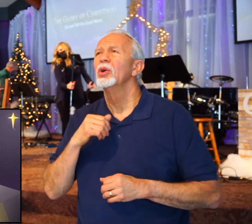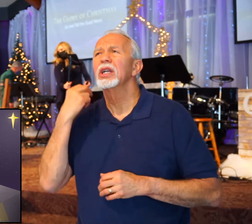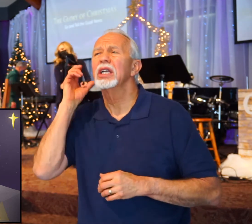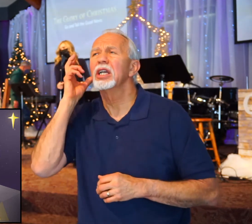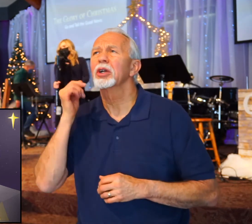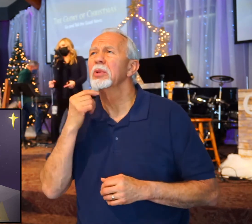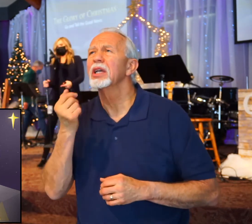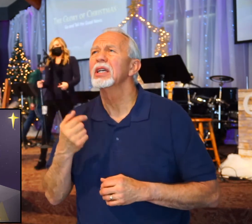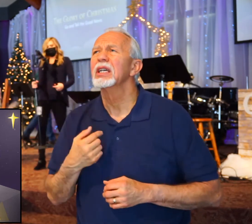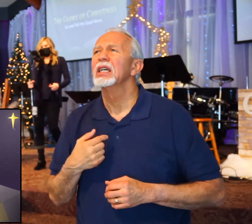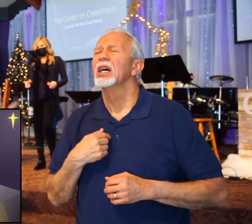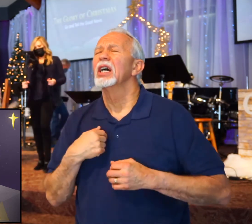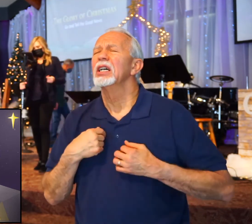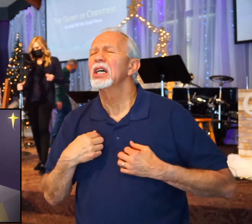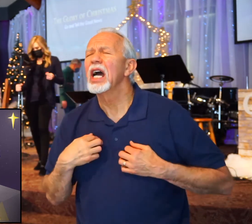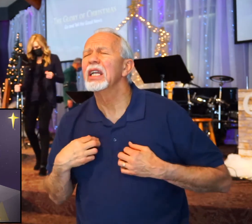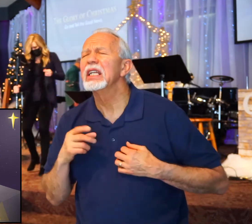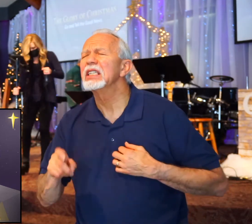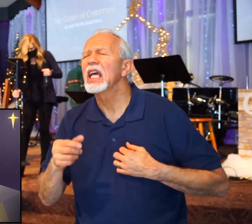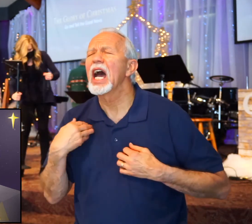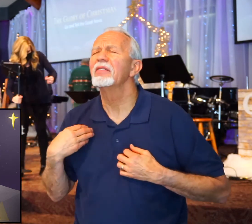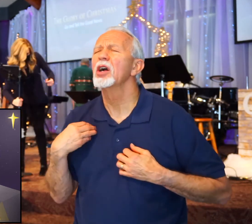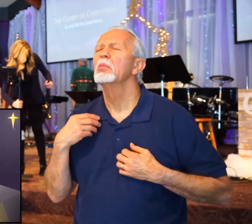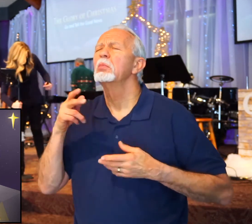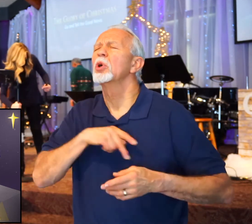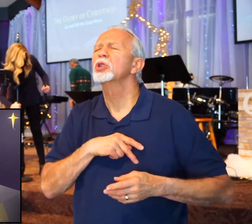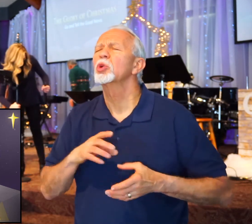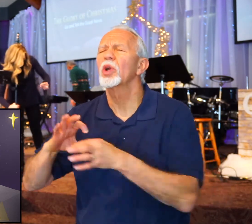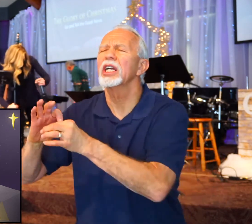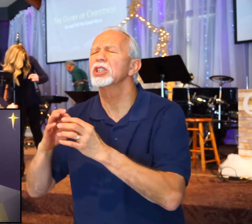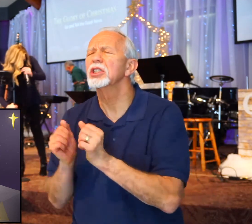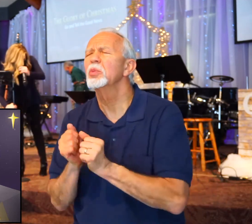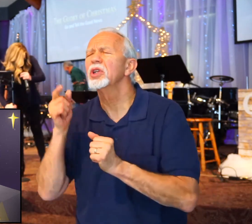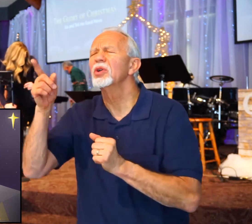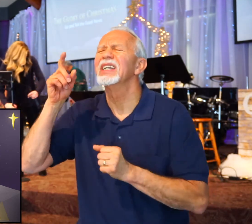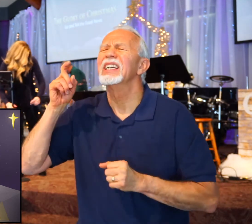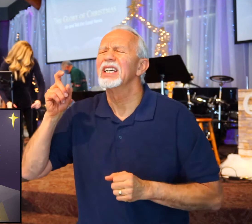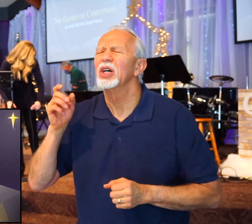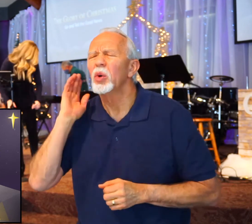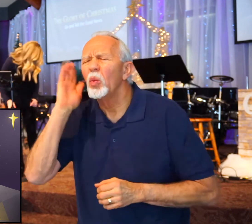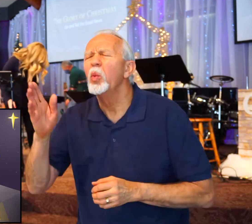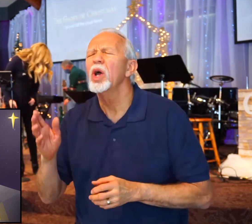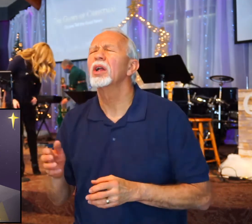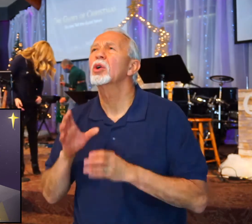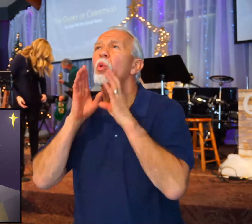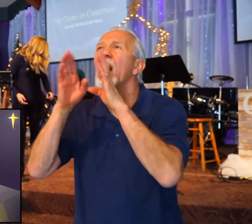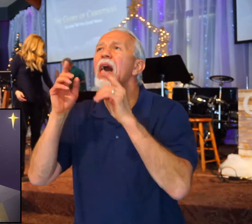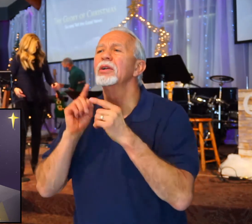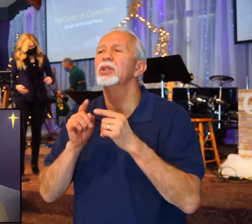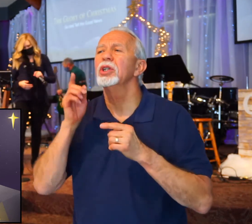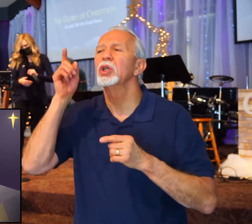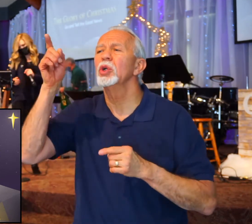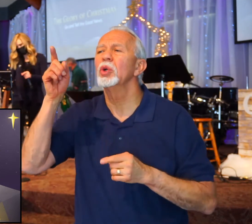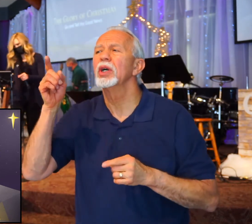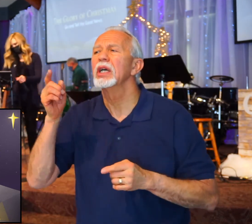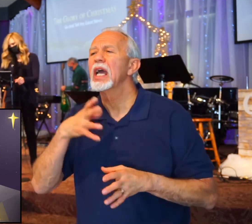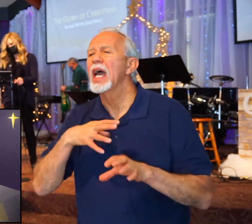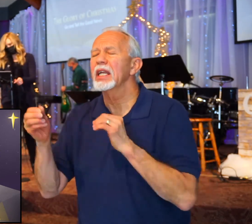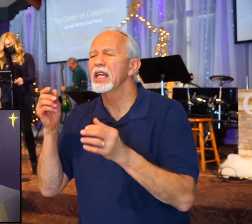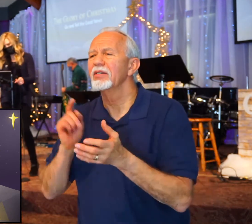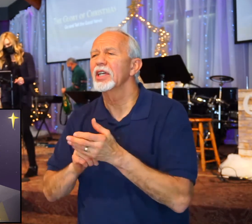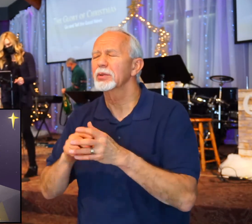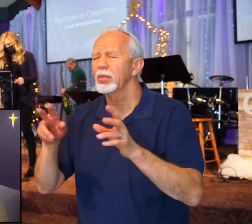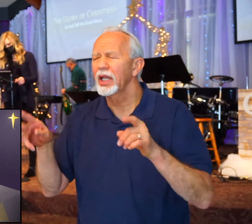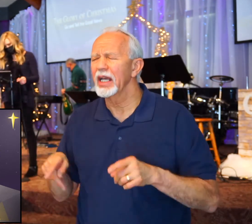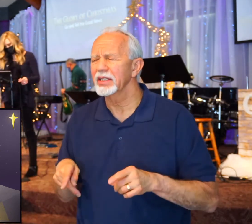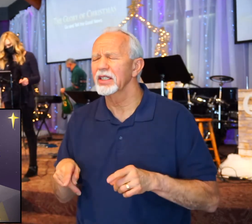needs to have that personal relationship with you, and they don't have it. I pray that today they would cry out to you. They'd leave this place with the assurance that